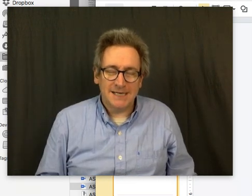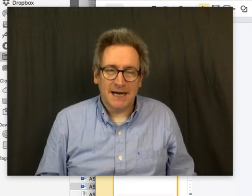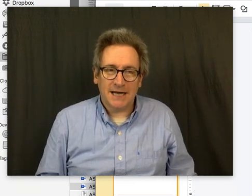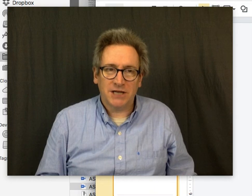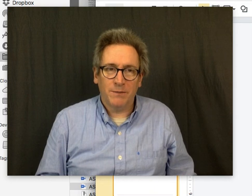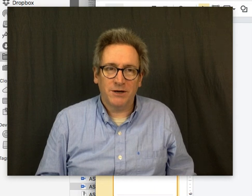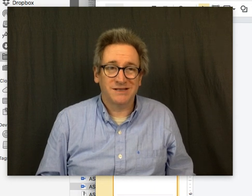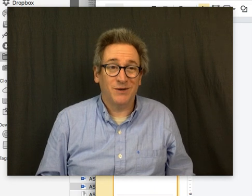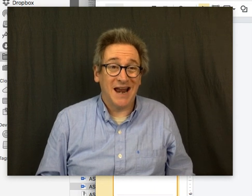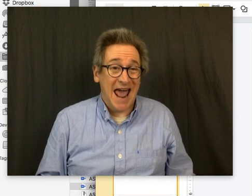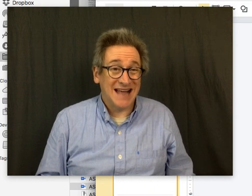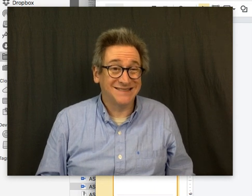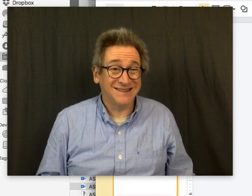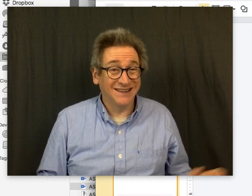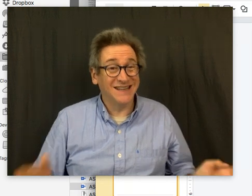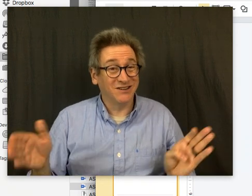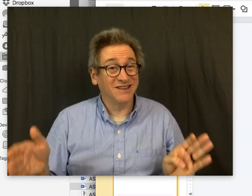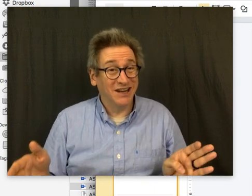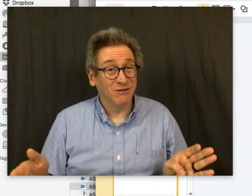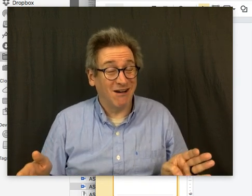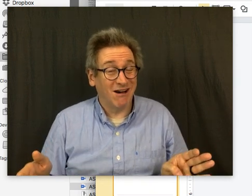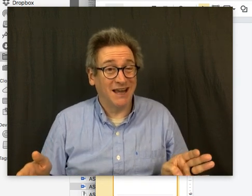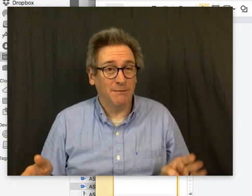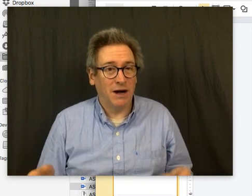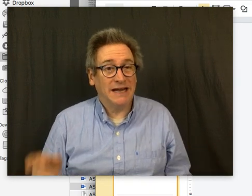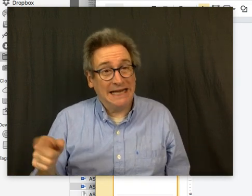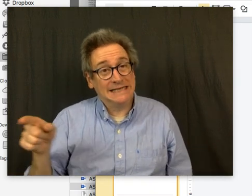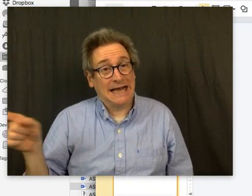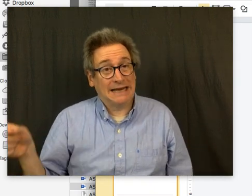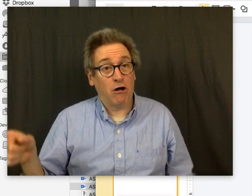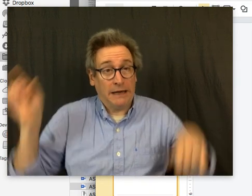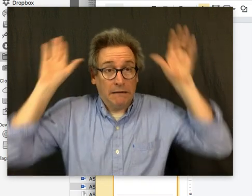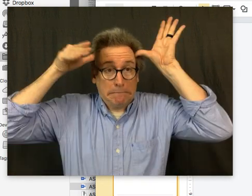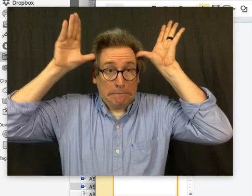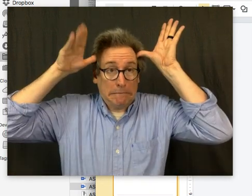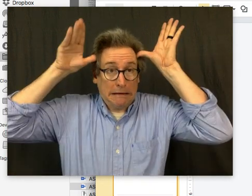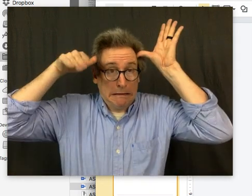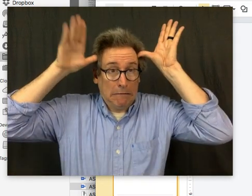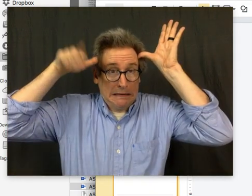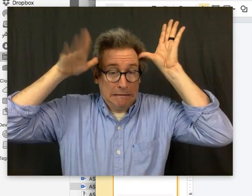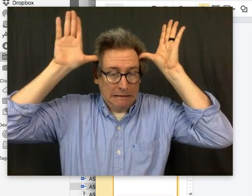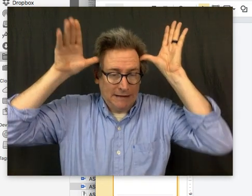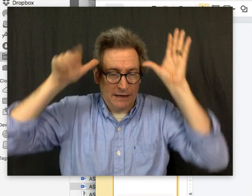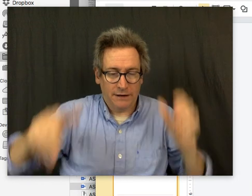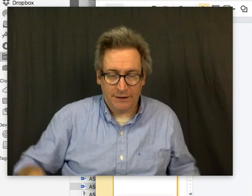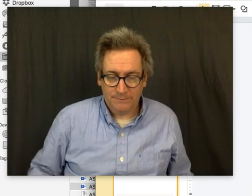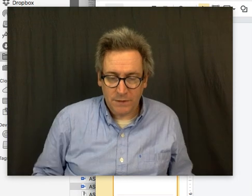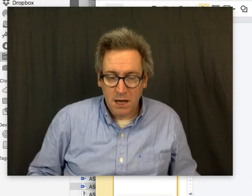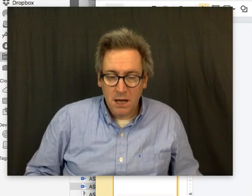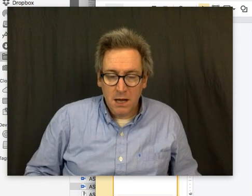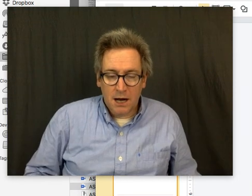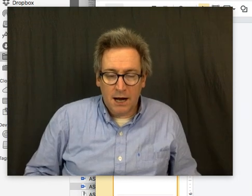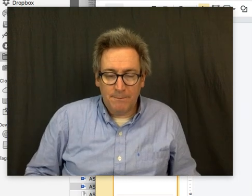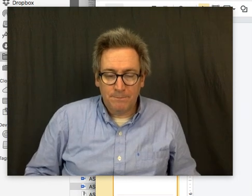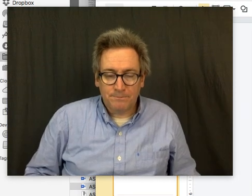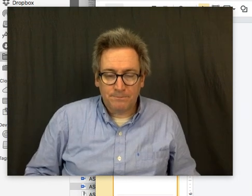It's not actually how we would call someone an ass, unless you're literally talking about he is a donkey. E-aw, e-aw, that kind of thing.